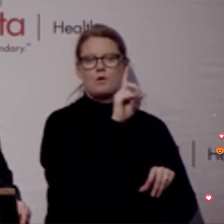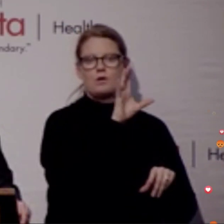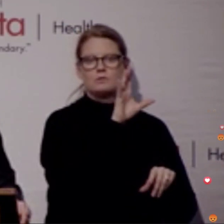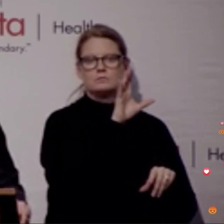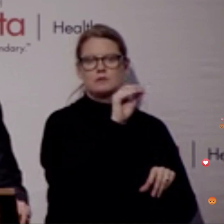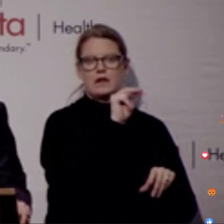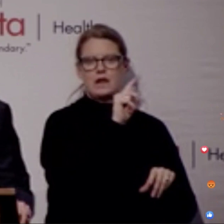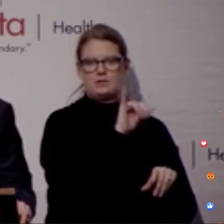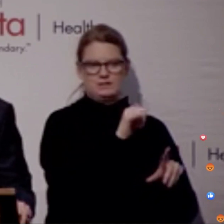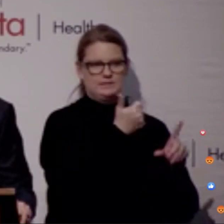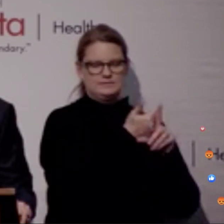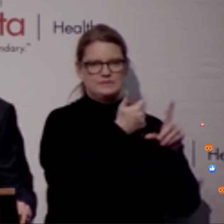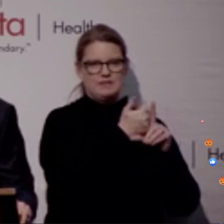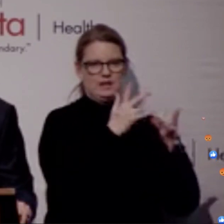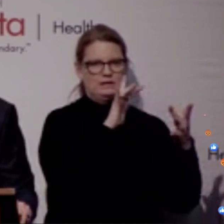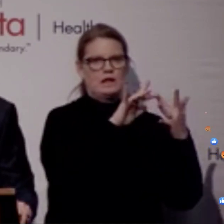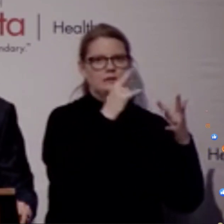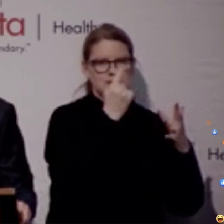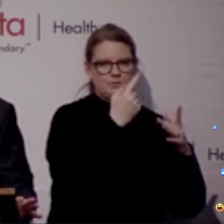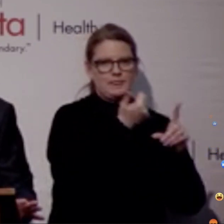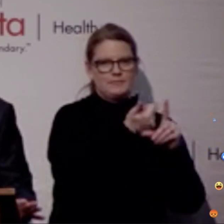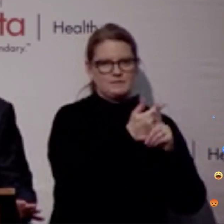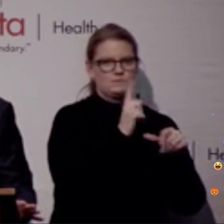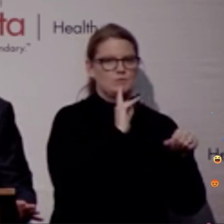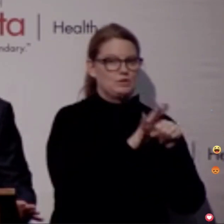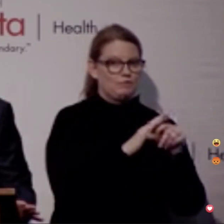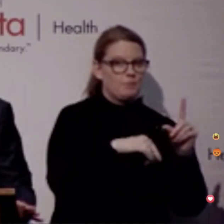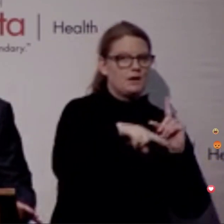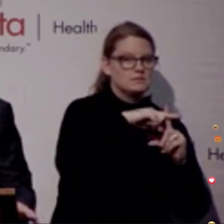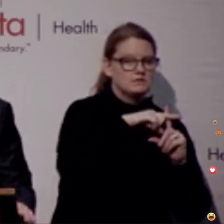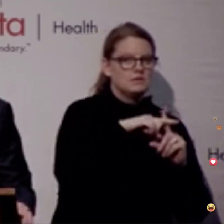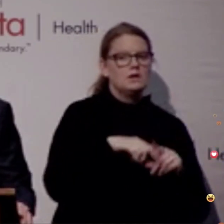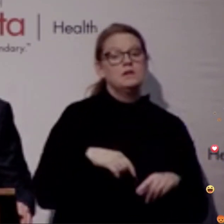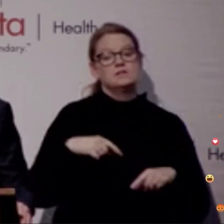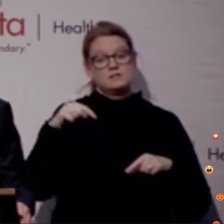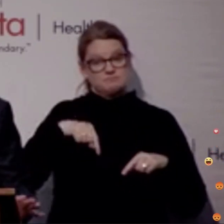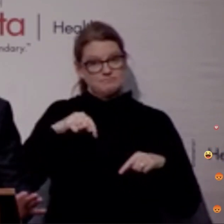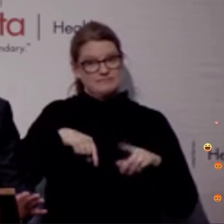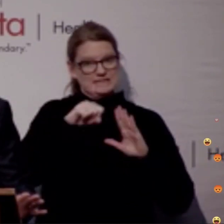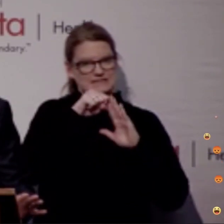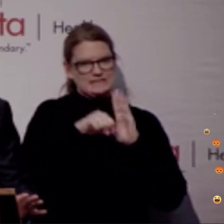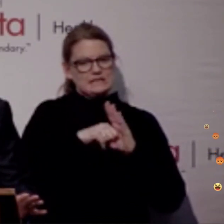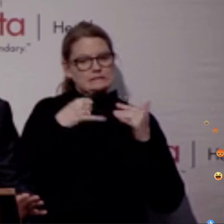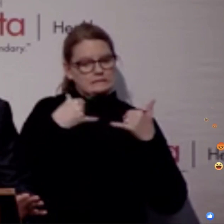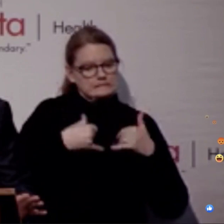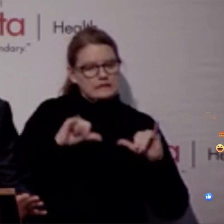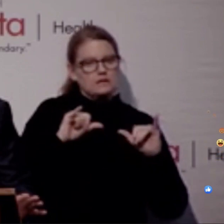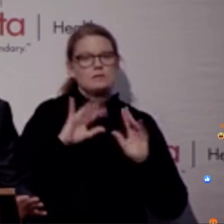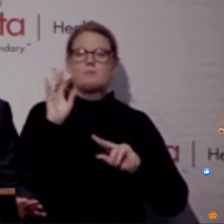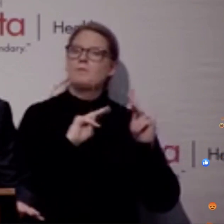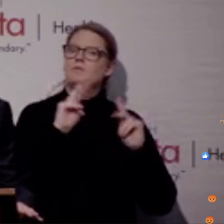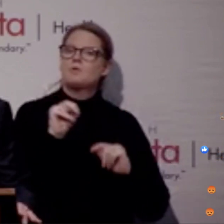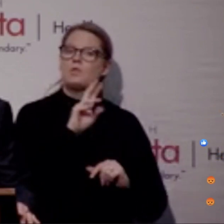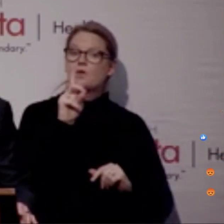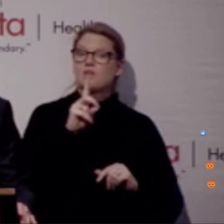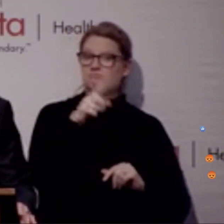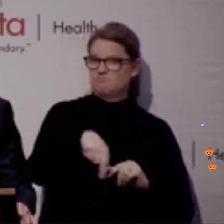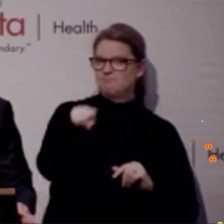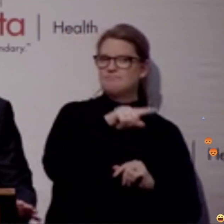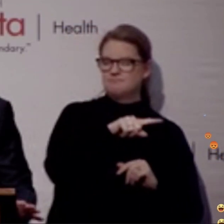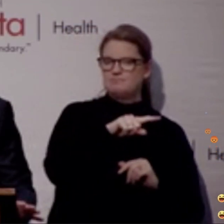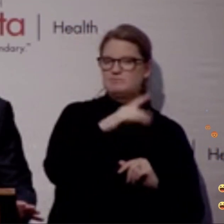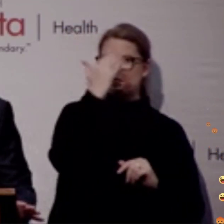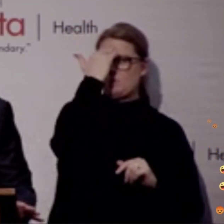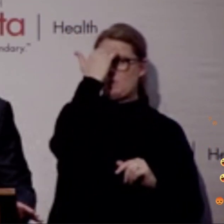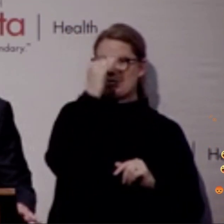contact with someone who had confirmed positive. So we're still in a position where people of North Dakota should understand